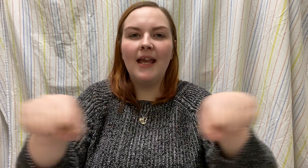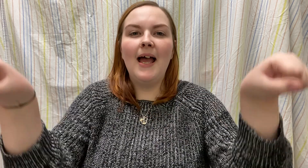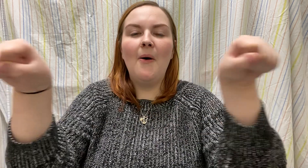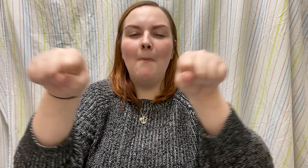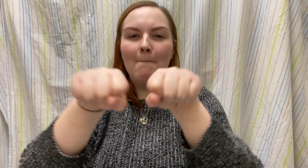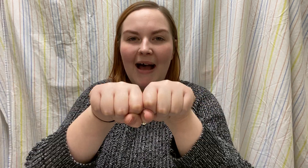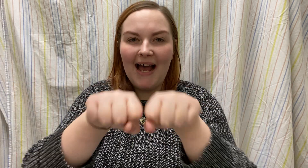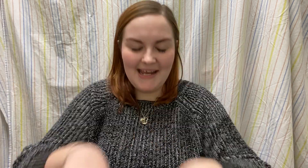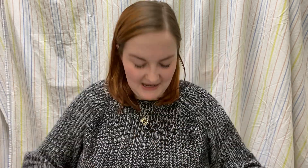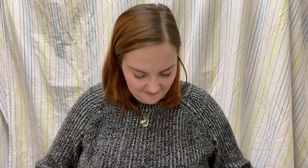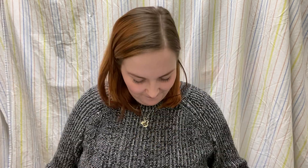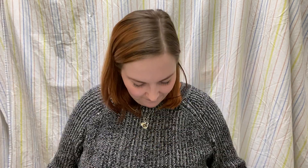My.